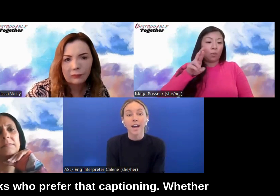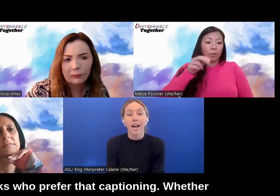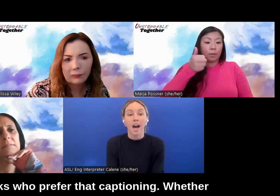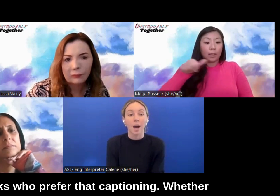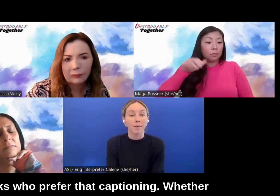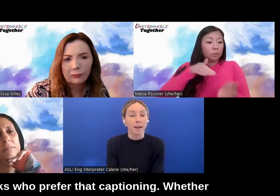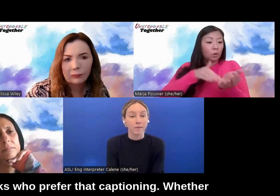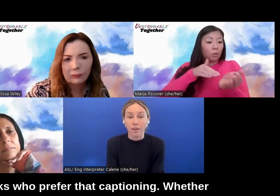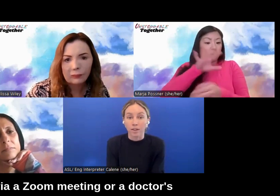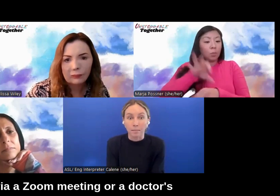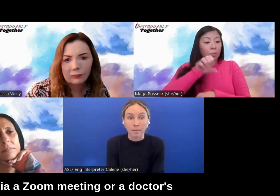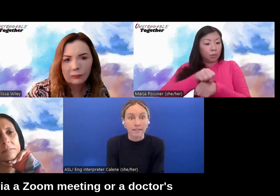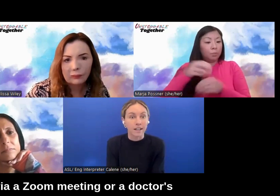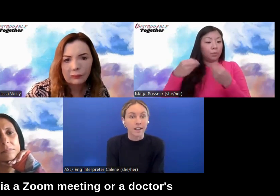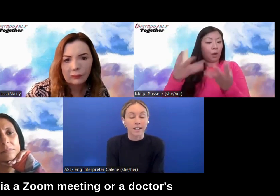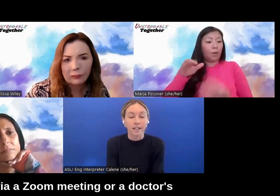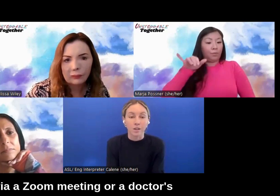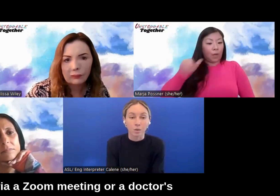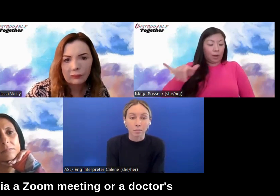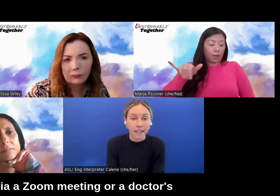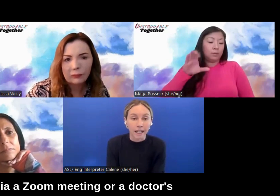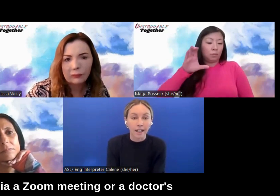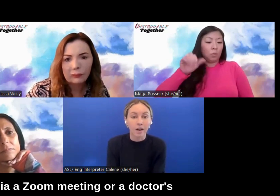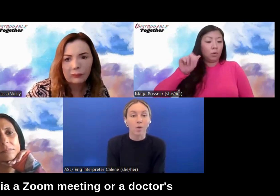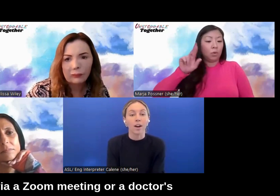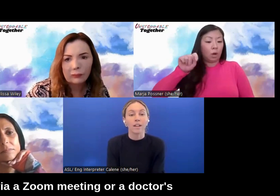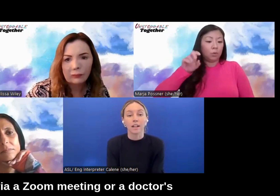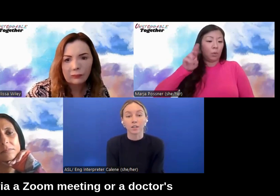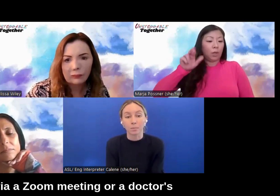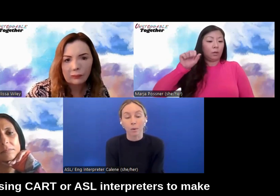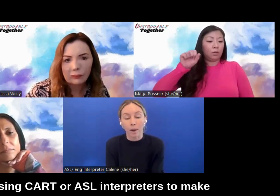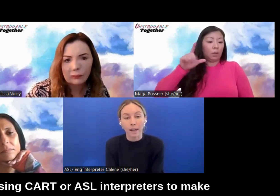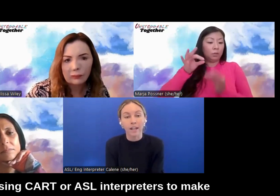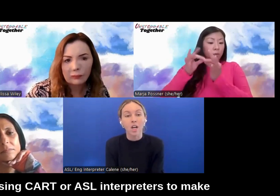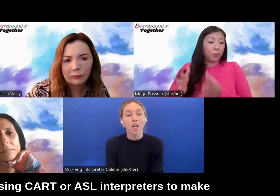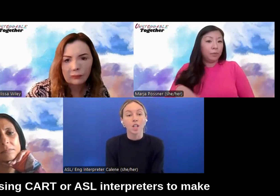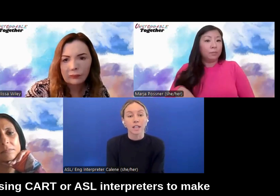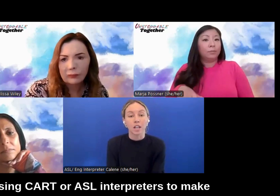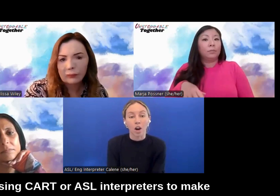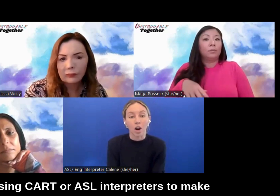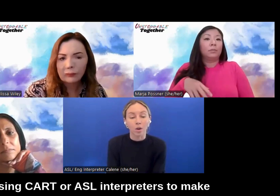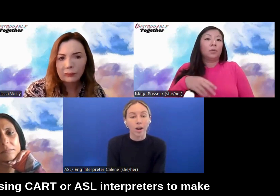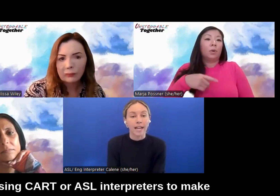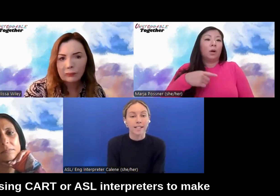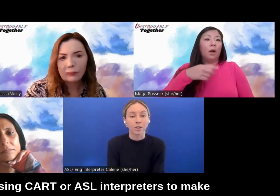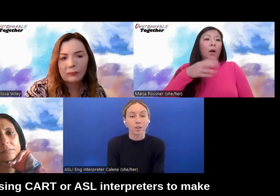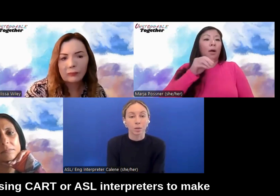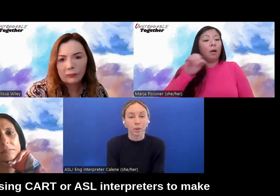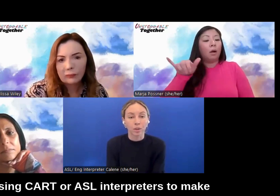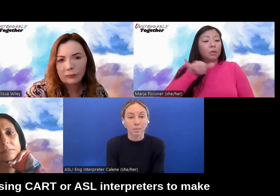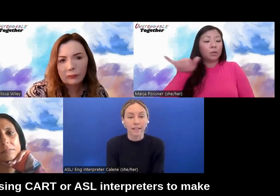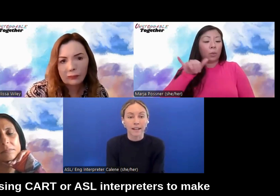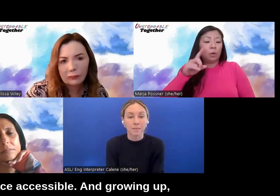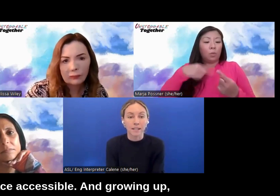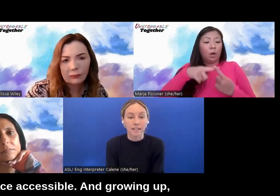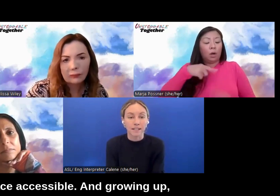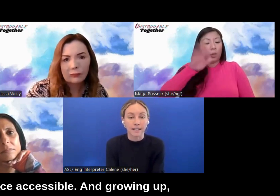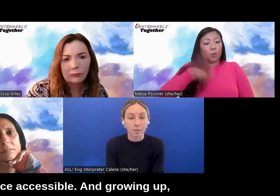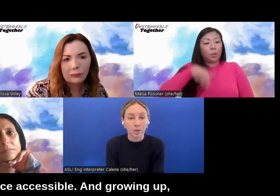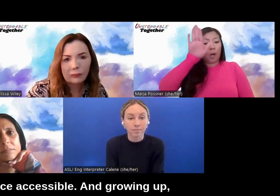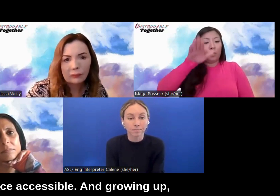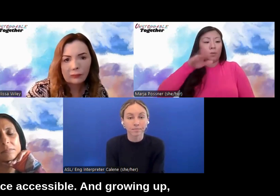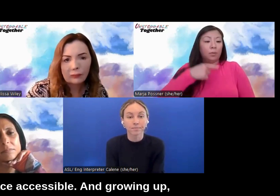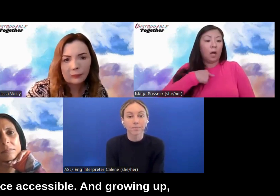captioning, whether that be via a Zoom meeting or a doctor's appointment, using CART or ASL interpreters to make that